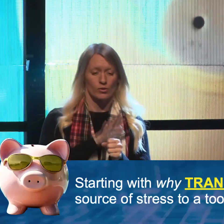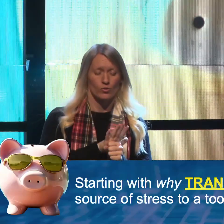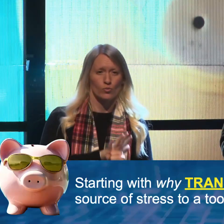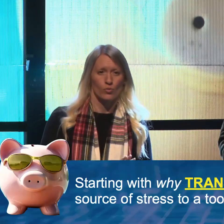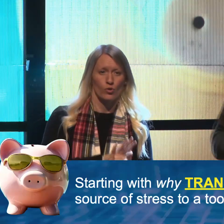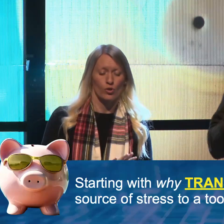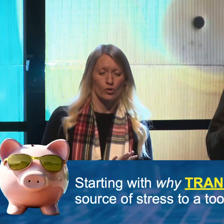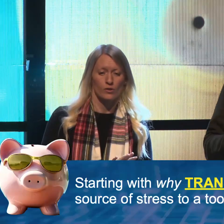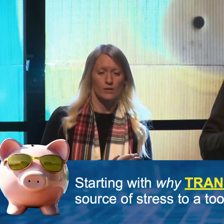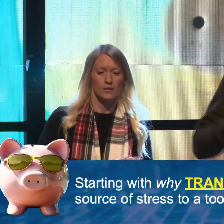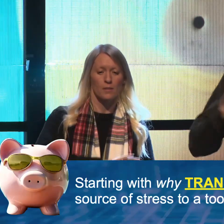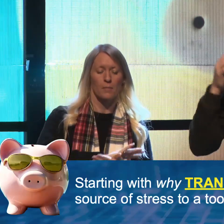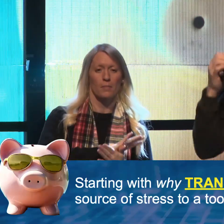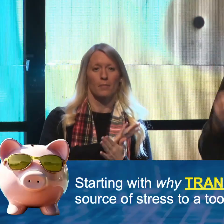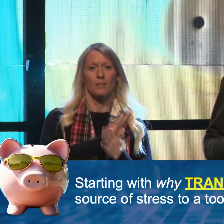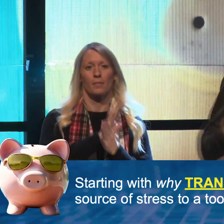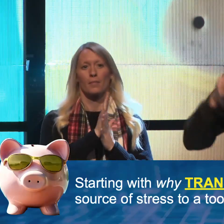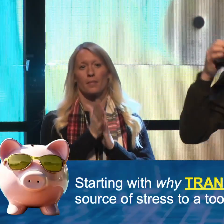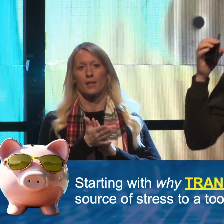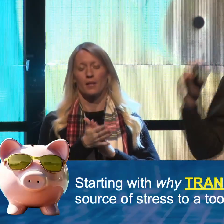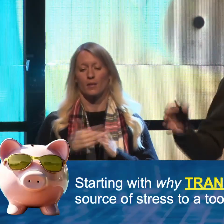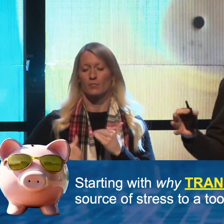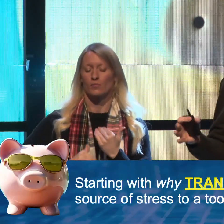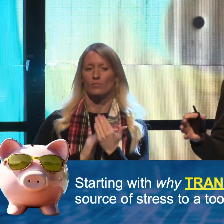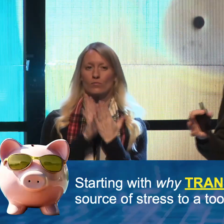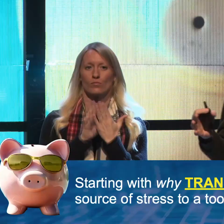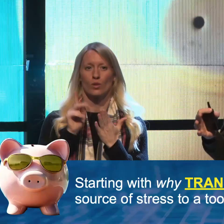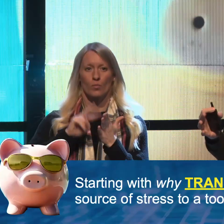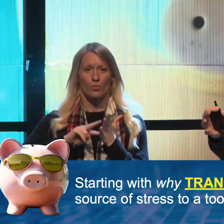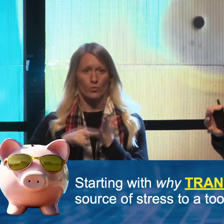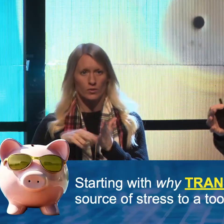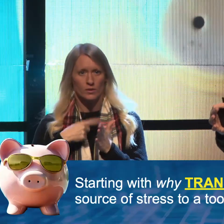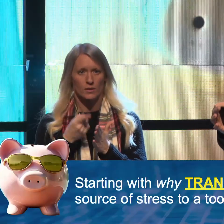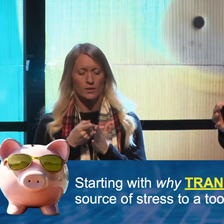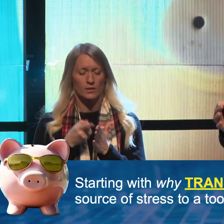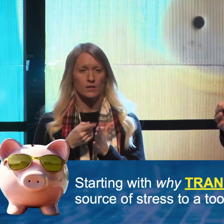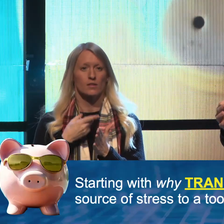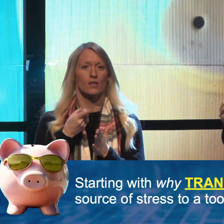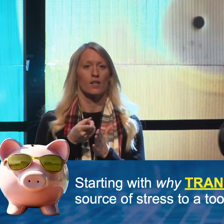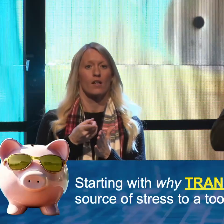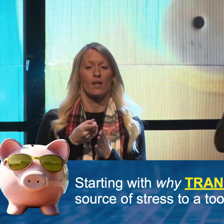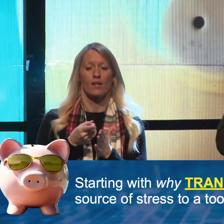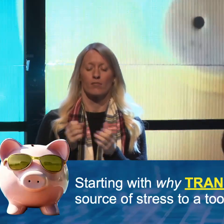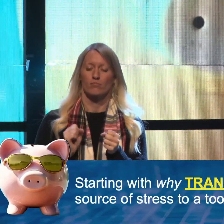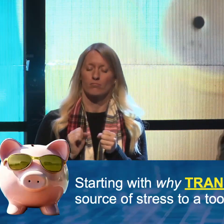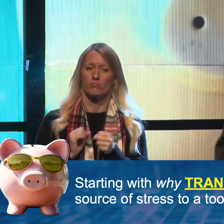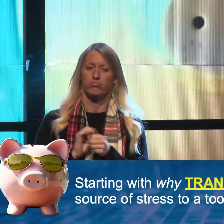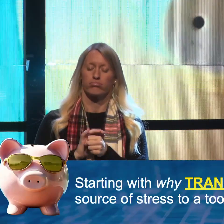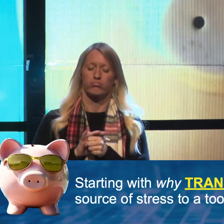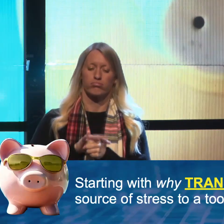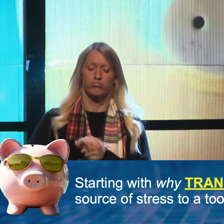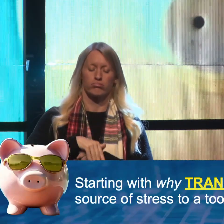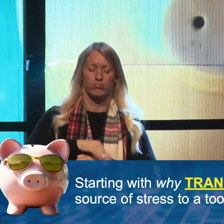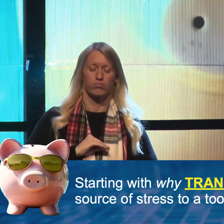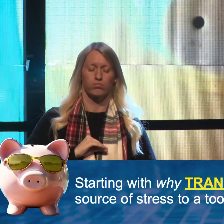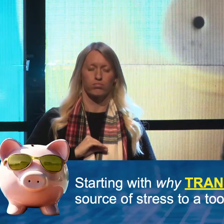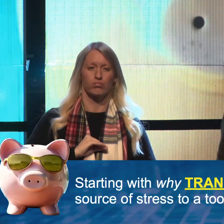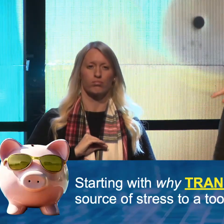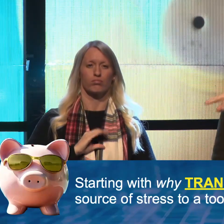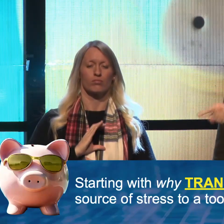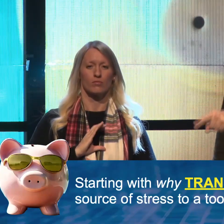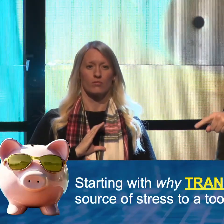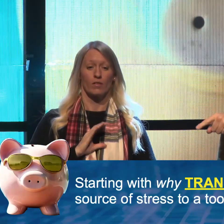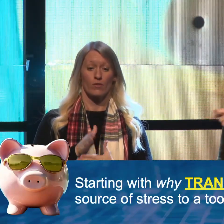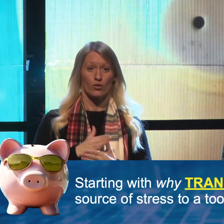to a tool for purpose and meaning and fulfillment. And if we share the why with our children, their why can